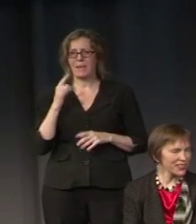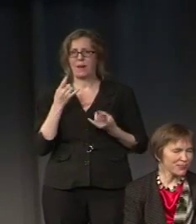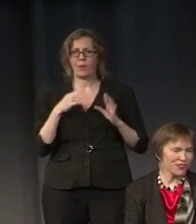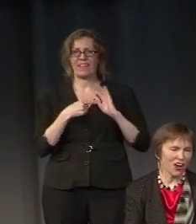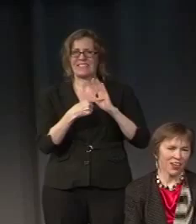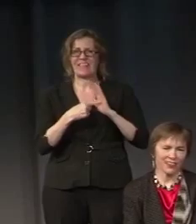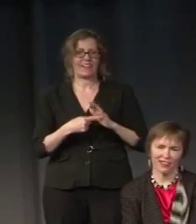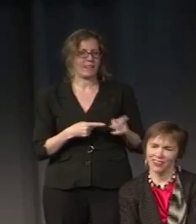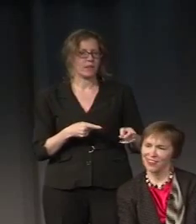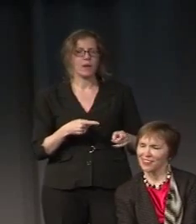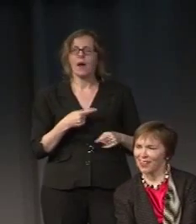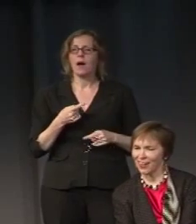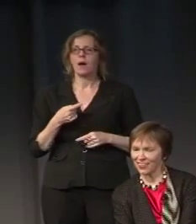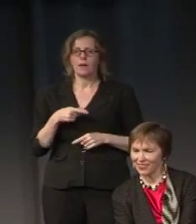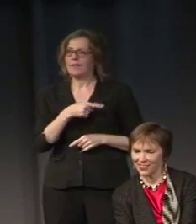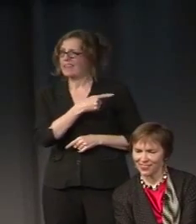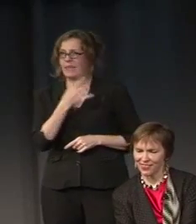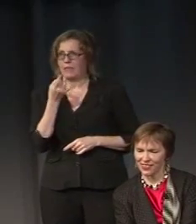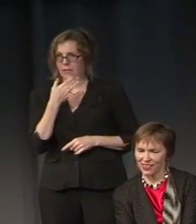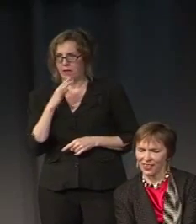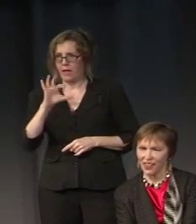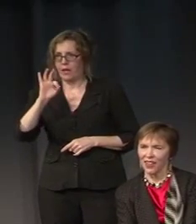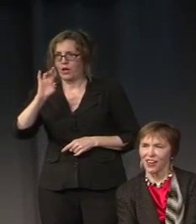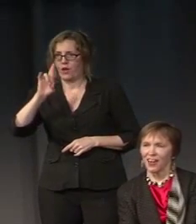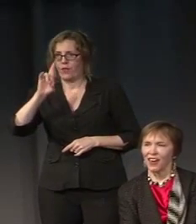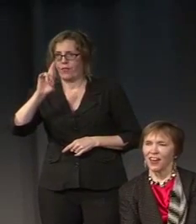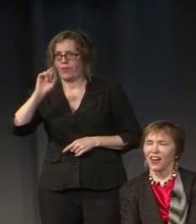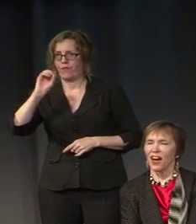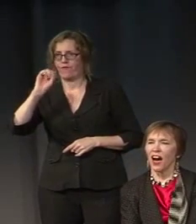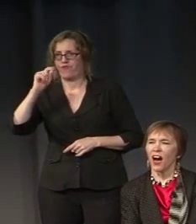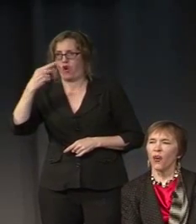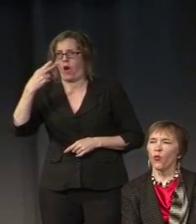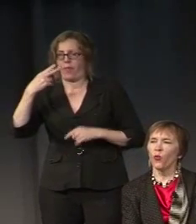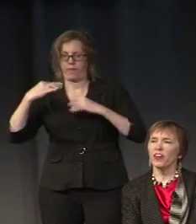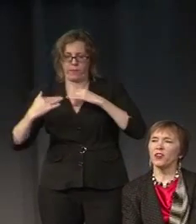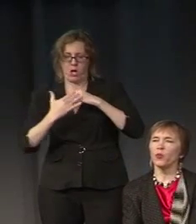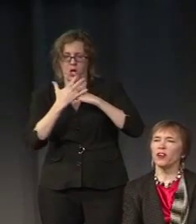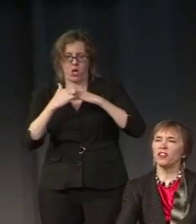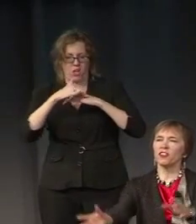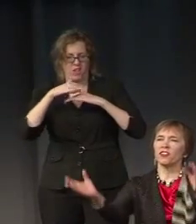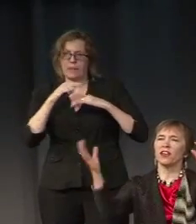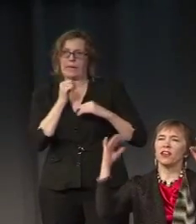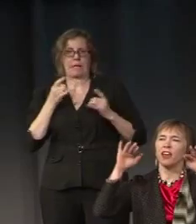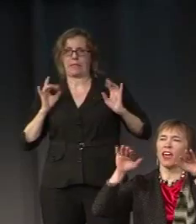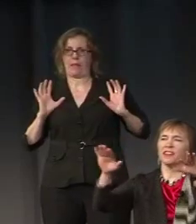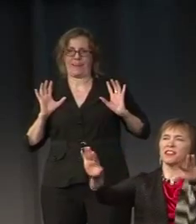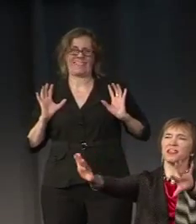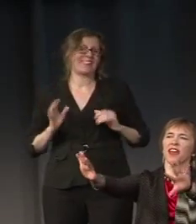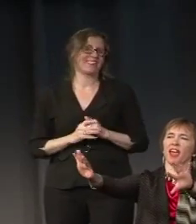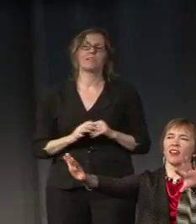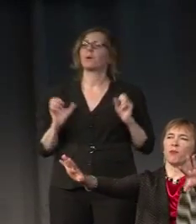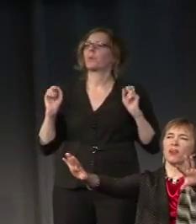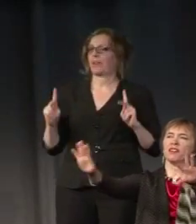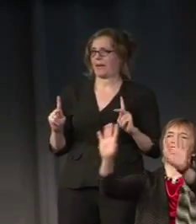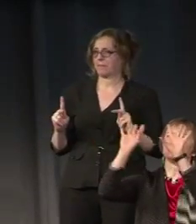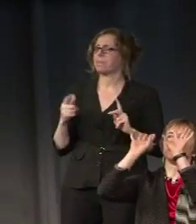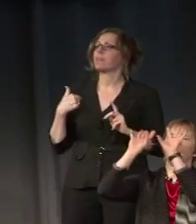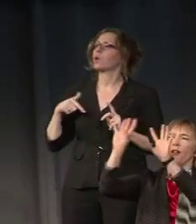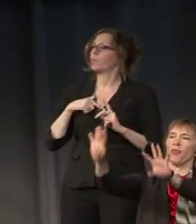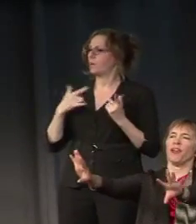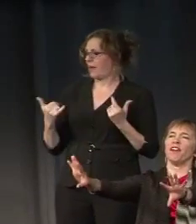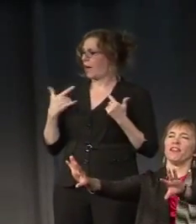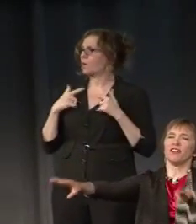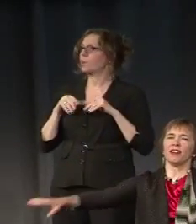You the don't water. like the froth. I don't like the froth. Okay. I don't like sailing either. No, I'm just We will exit and